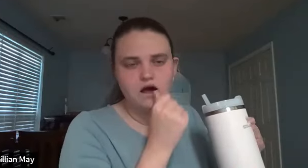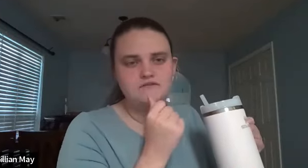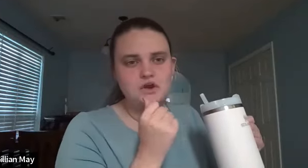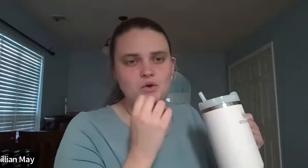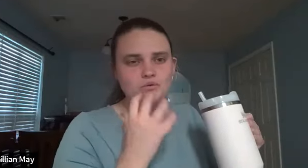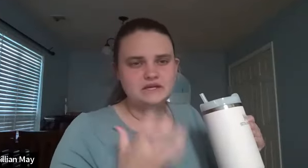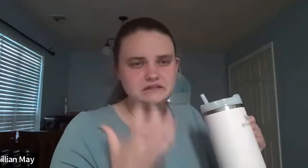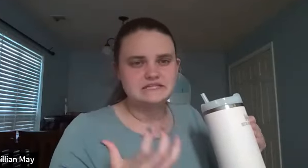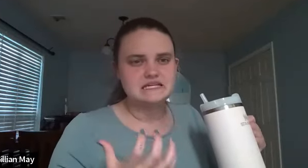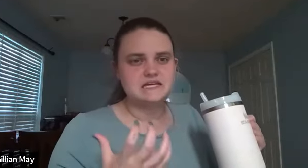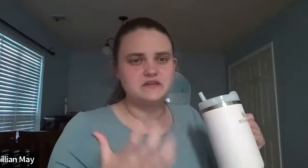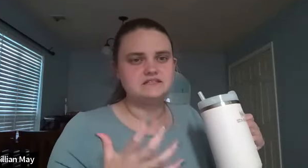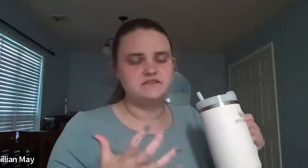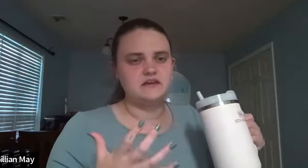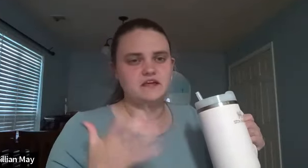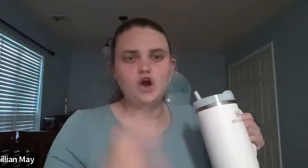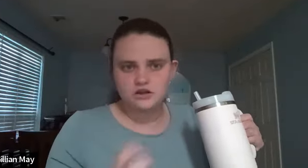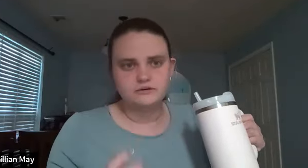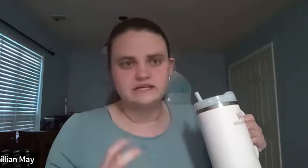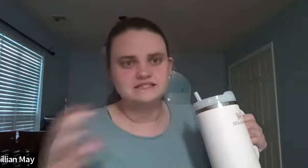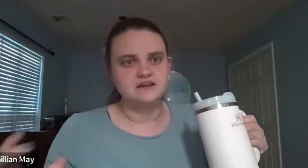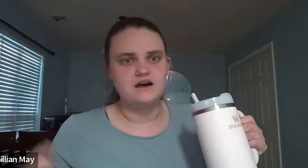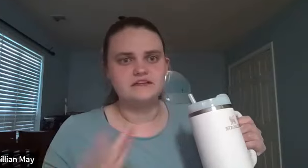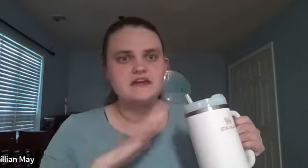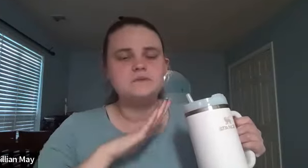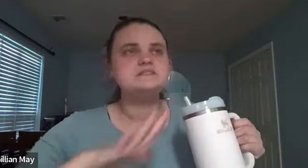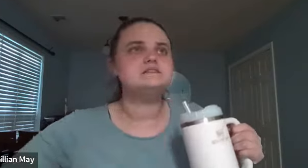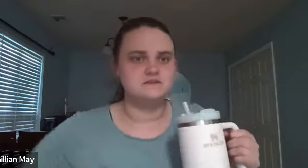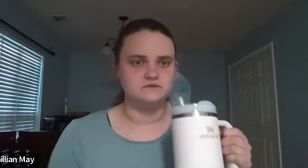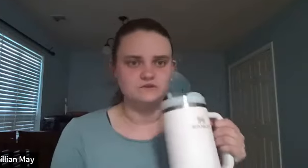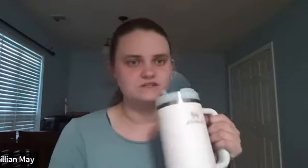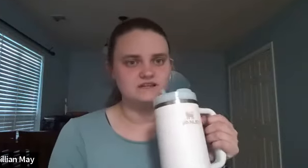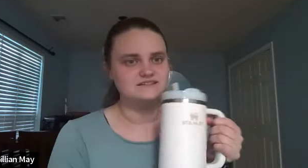love realistic things that they can, like concrete stuff. Like they are obsessed with those things. So,